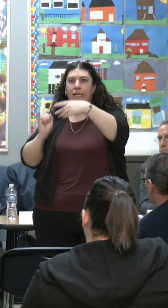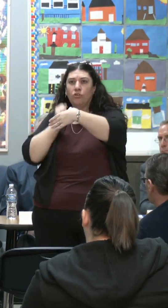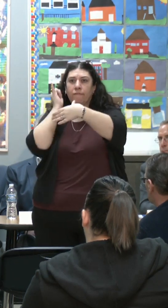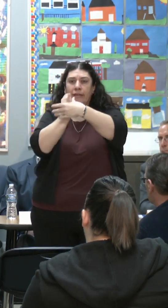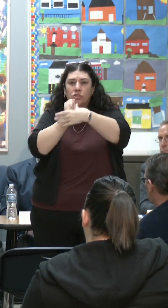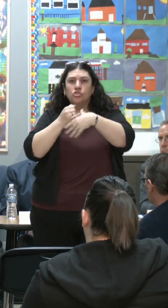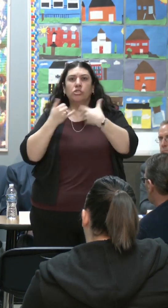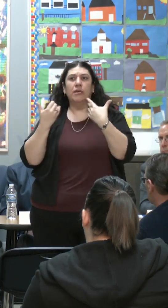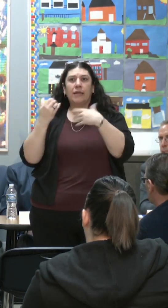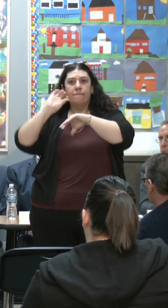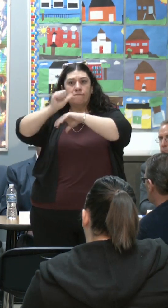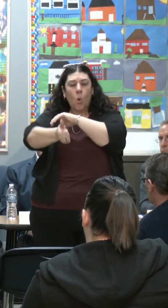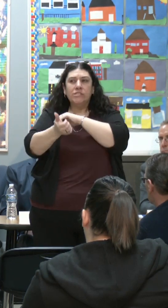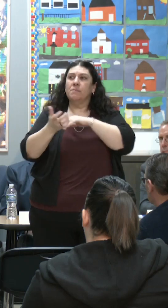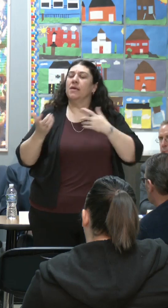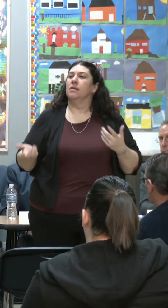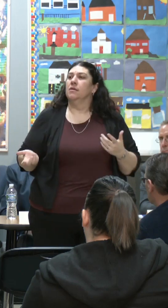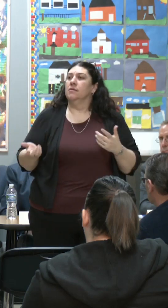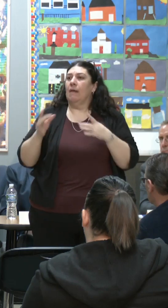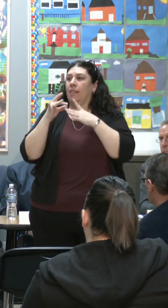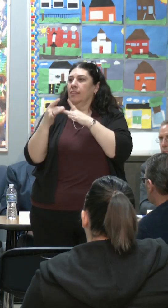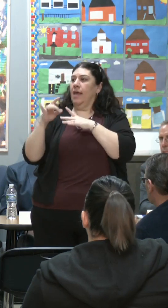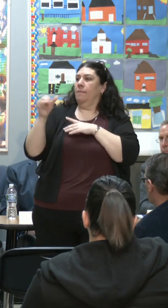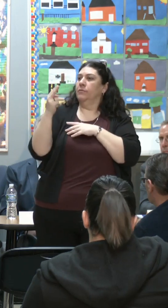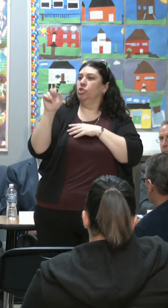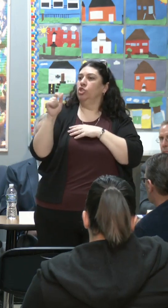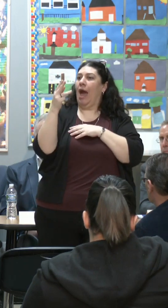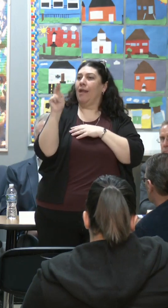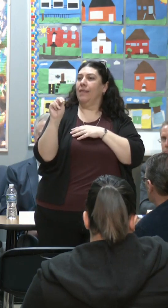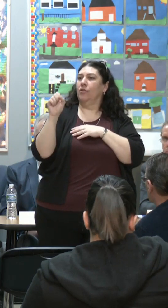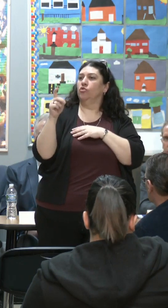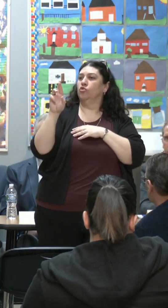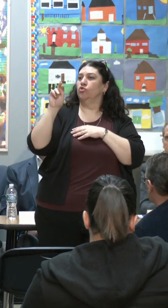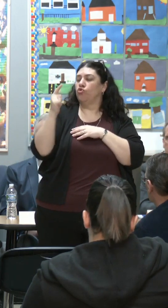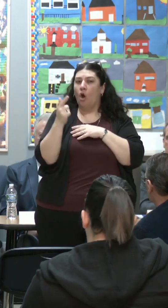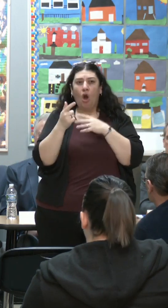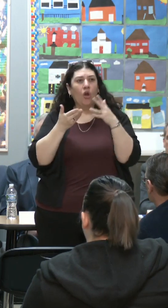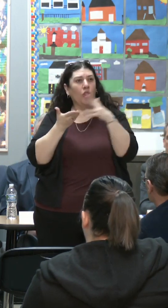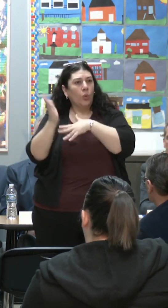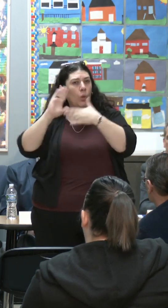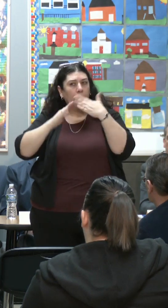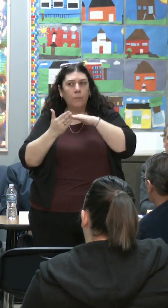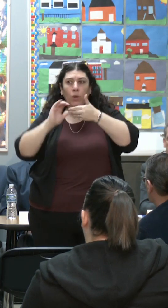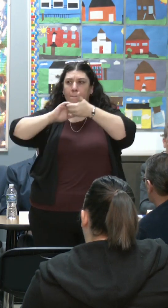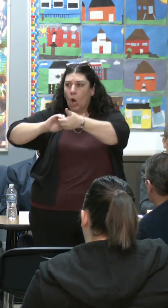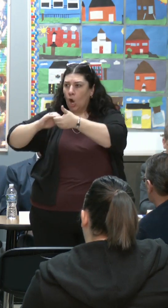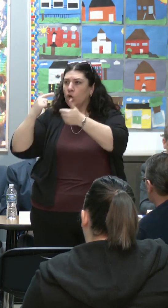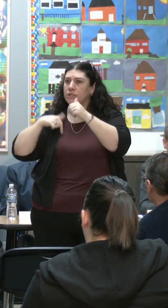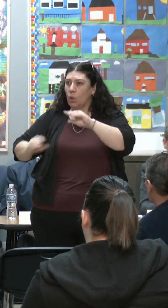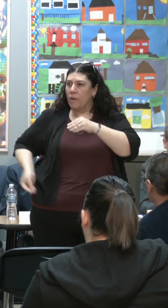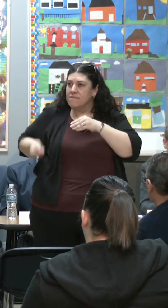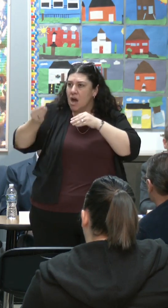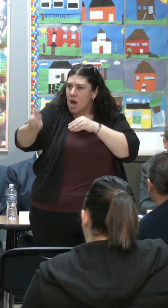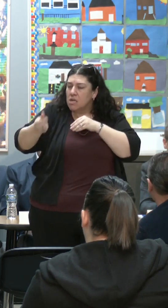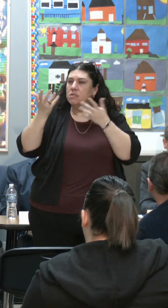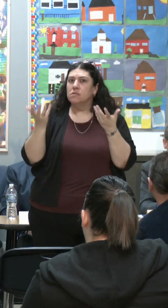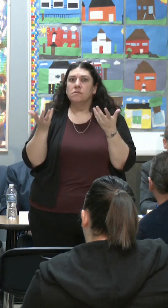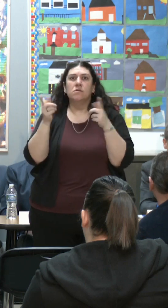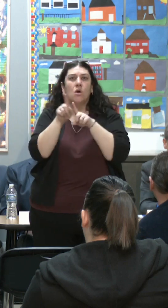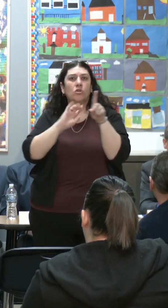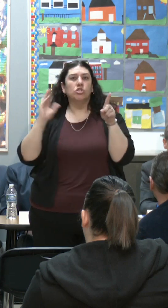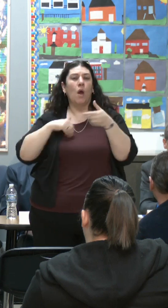our Office of Violence Prevention led by Jonathan Strong, through our community partners that we fund, and also